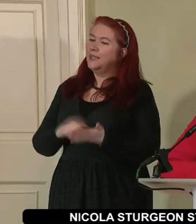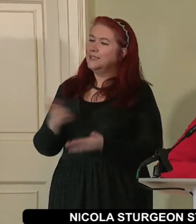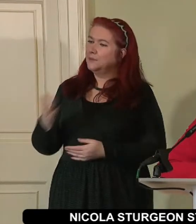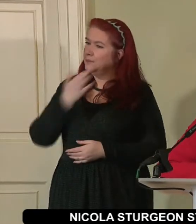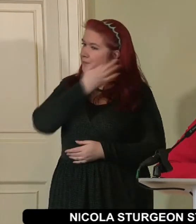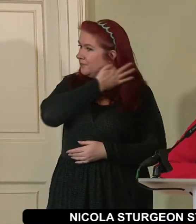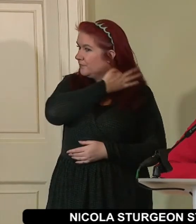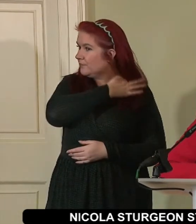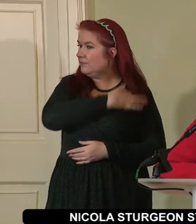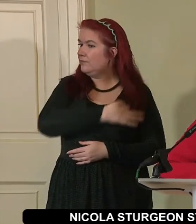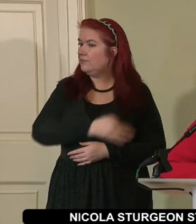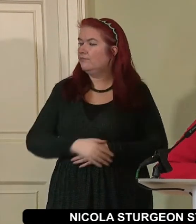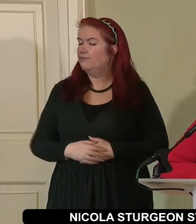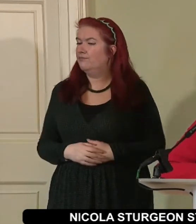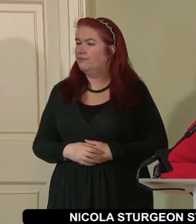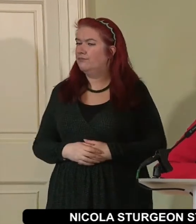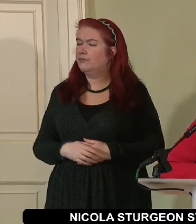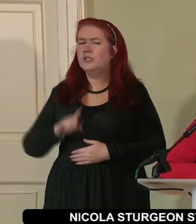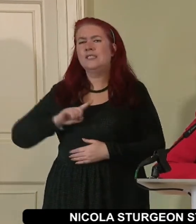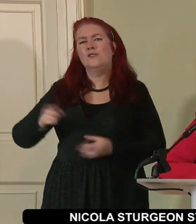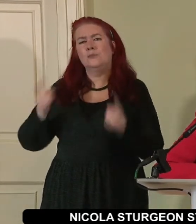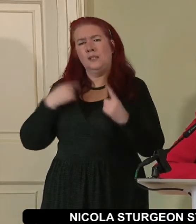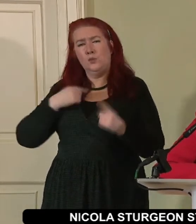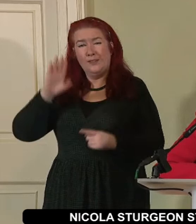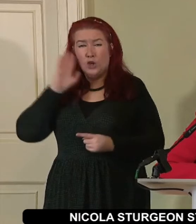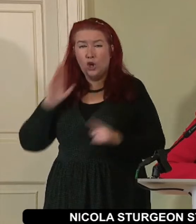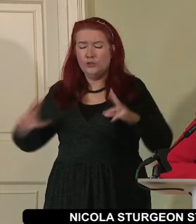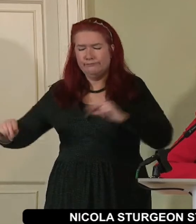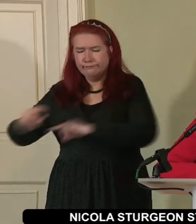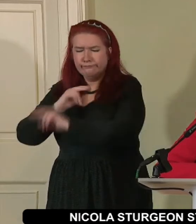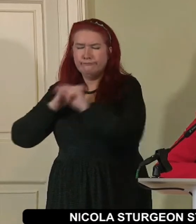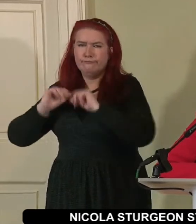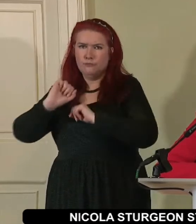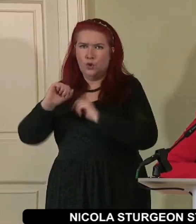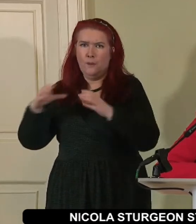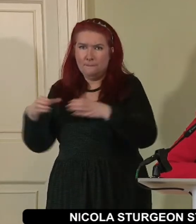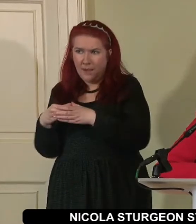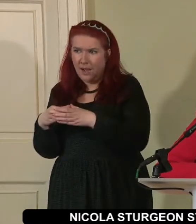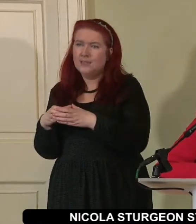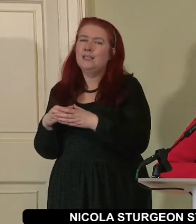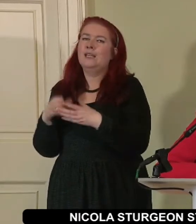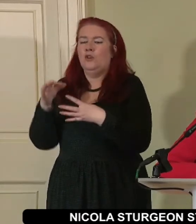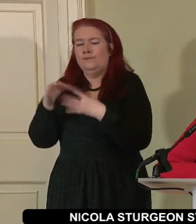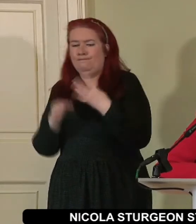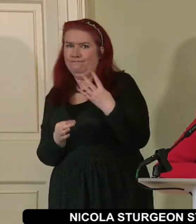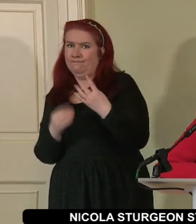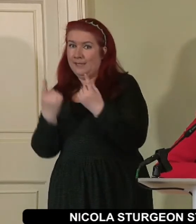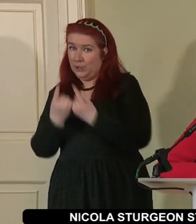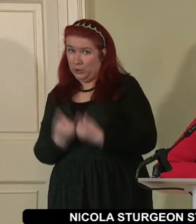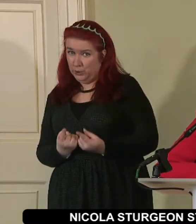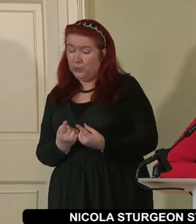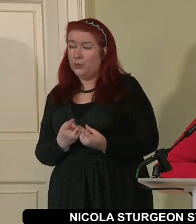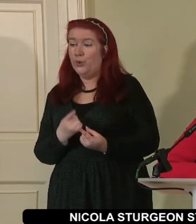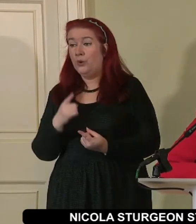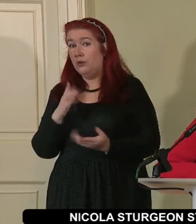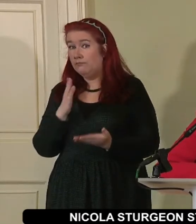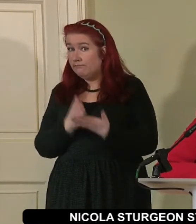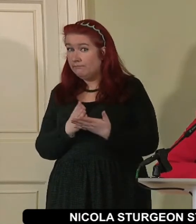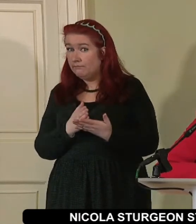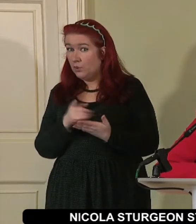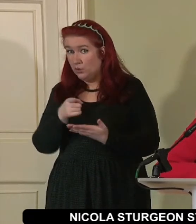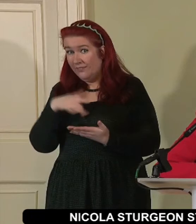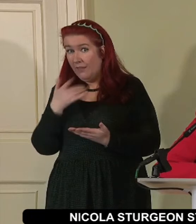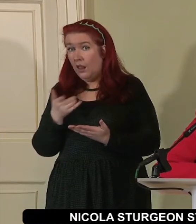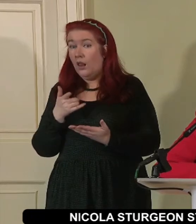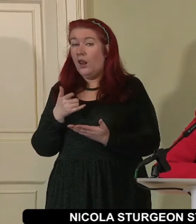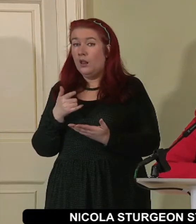First Minister, we've heard rumblings of divisions within the party in recent weeks, particularly around certain issues. Ultimately, did you lose